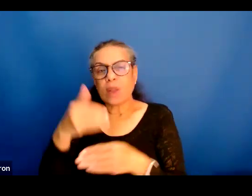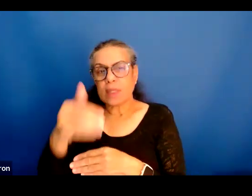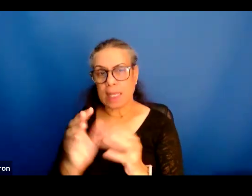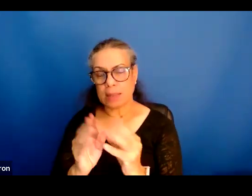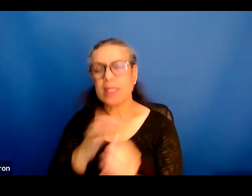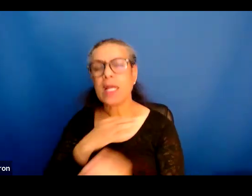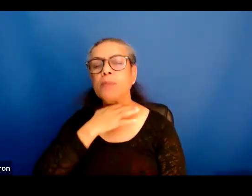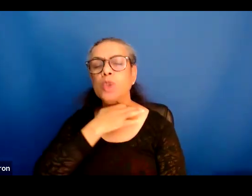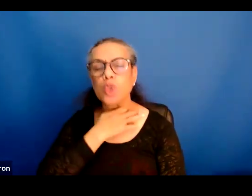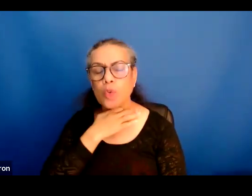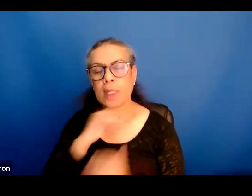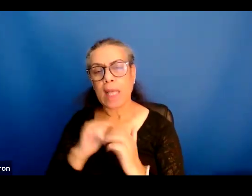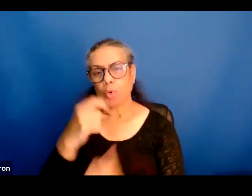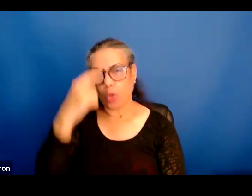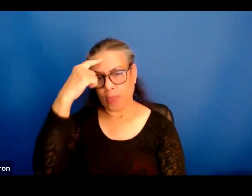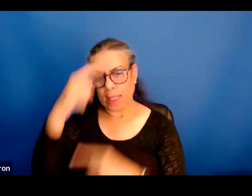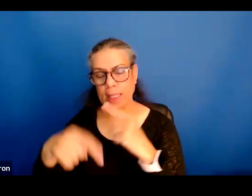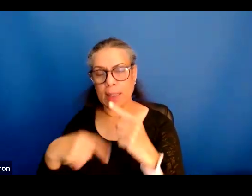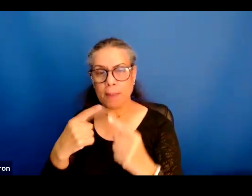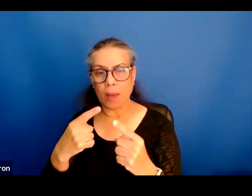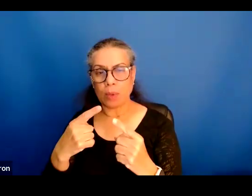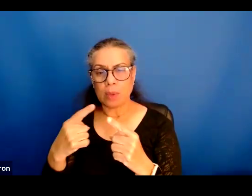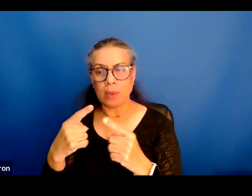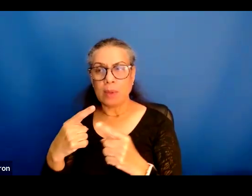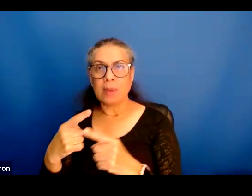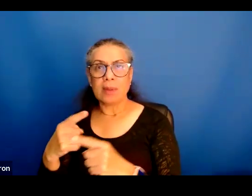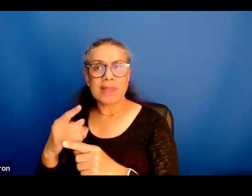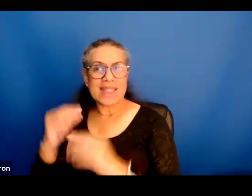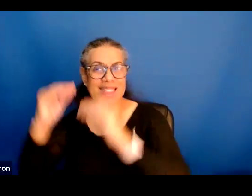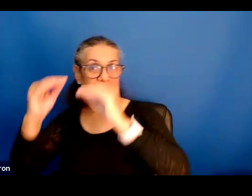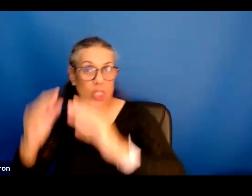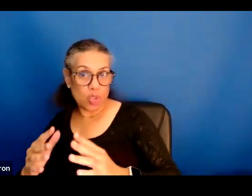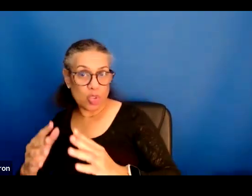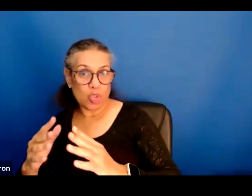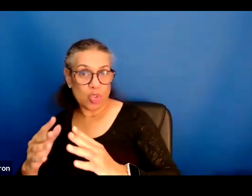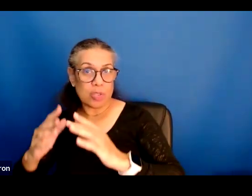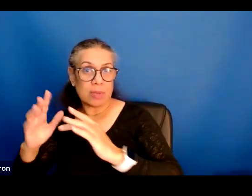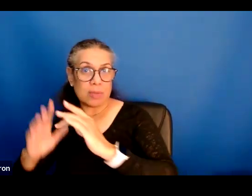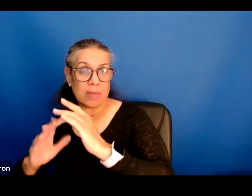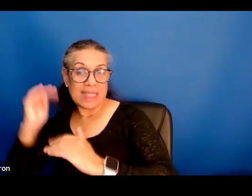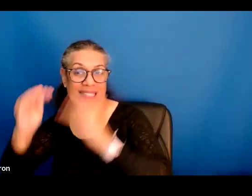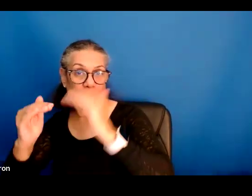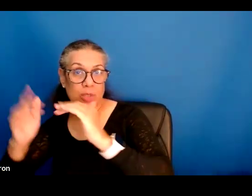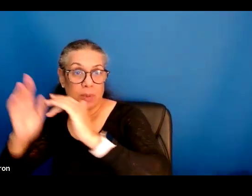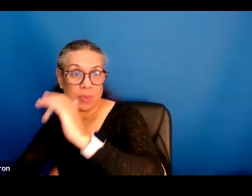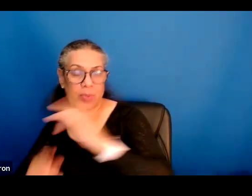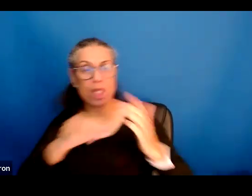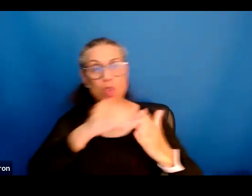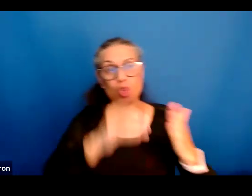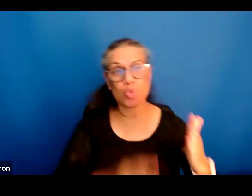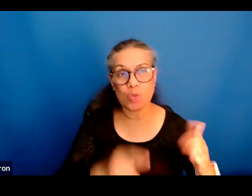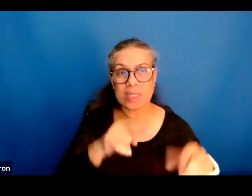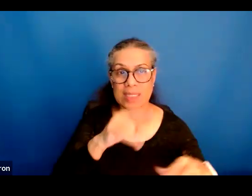be curious how you're thinking about that, the correlation between chronic absenteeism, between adults in our building and students in our